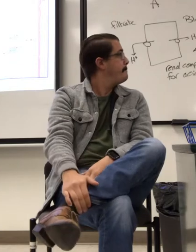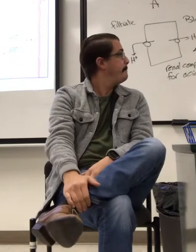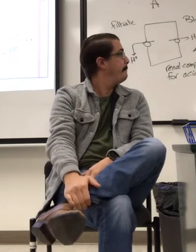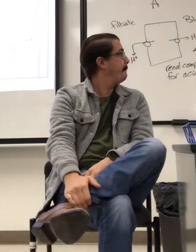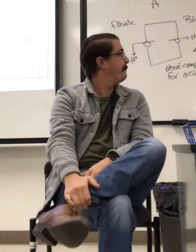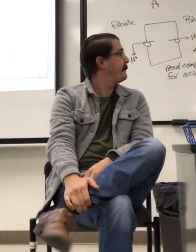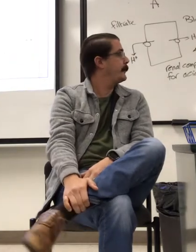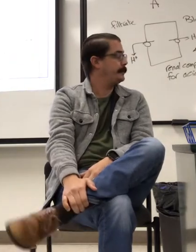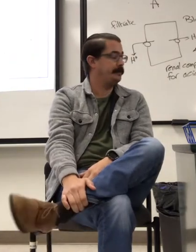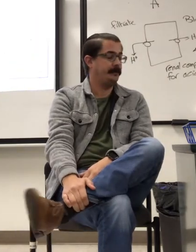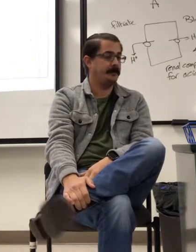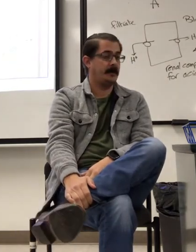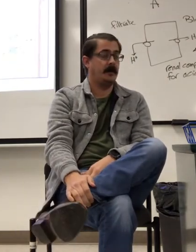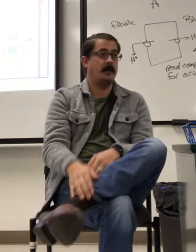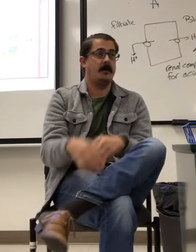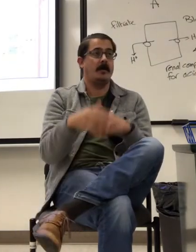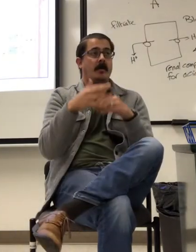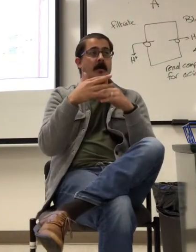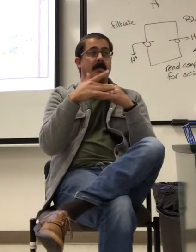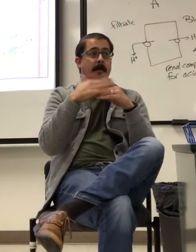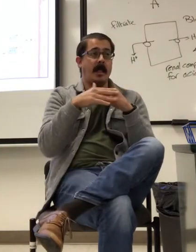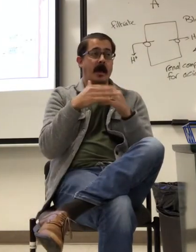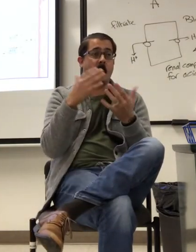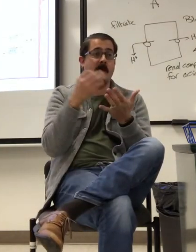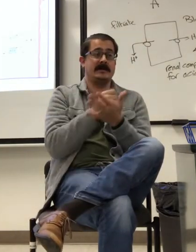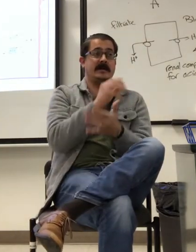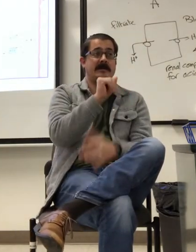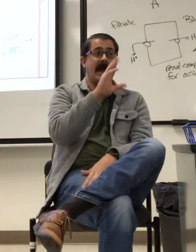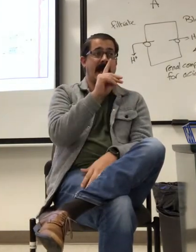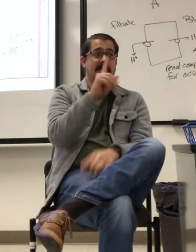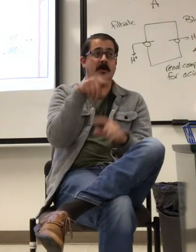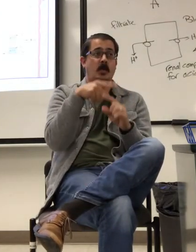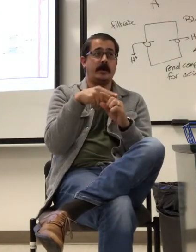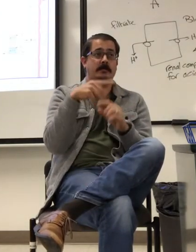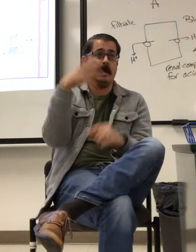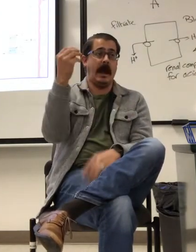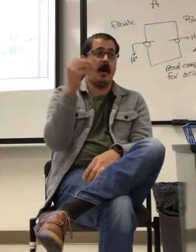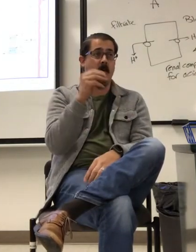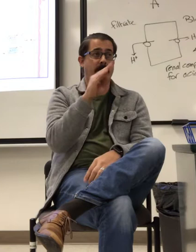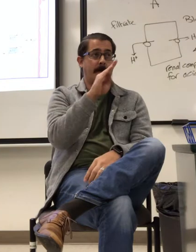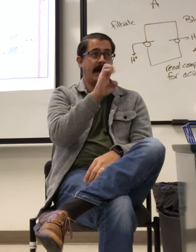so that the blood receives the acid and you excrete the base and the filtrate.